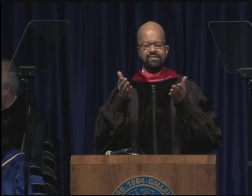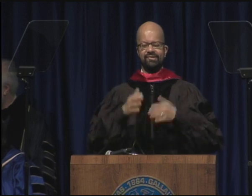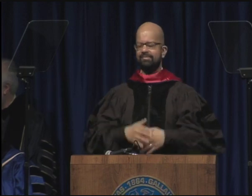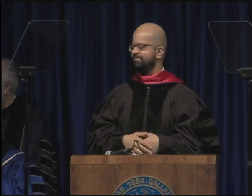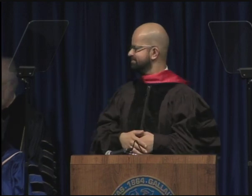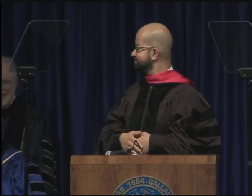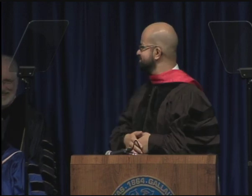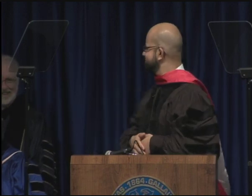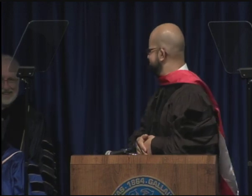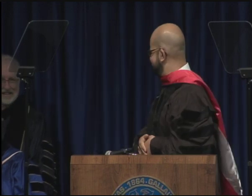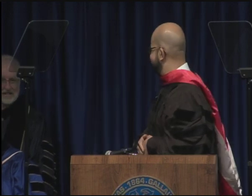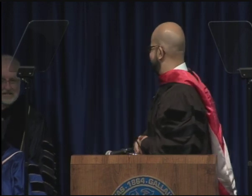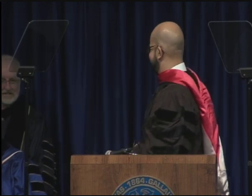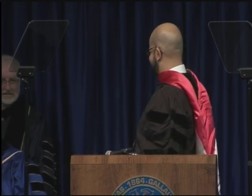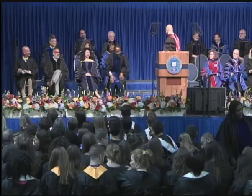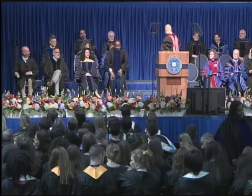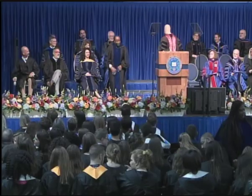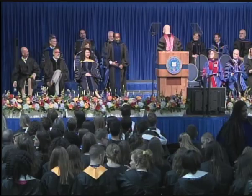Human Services.